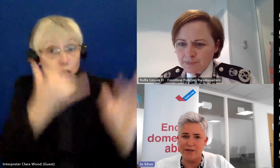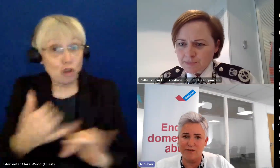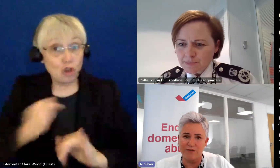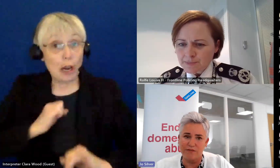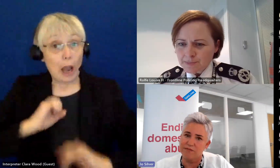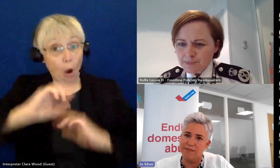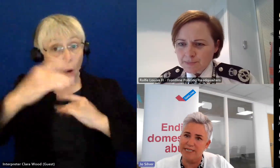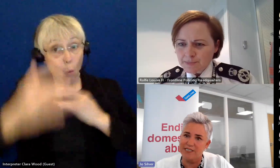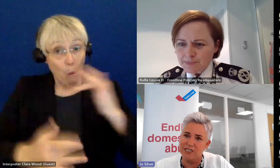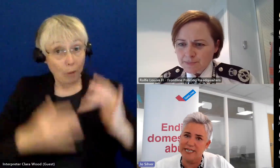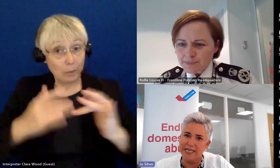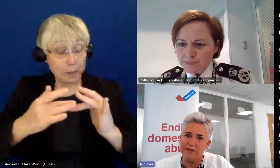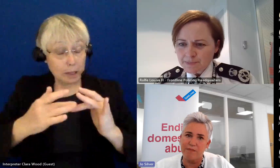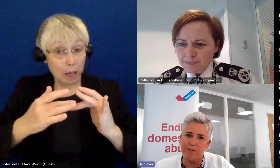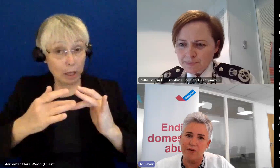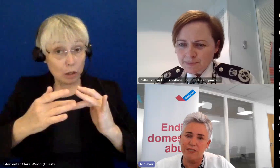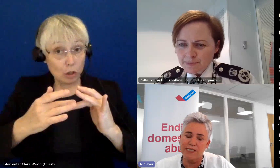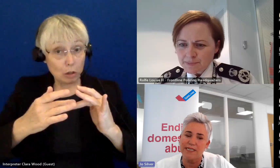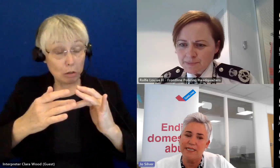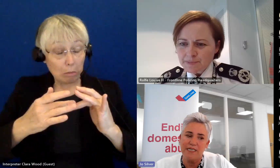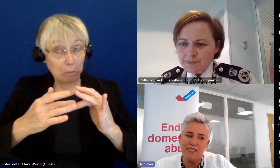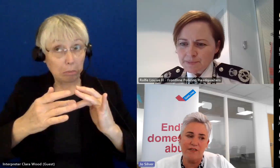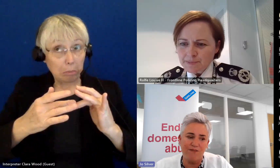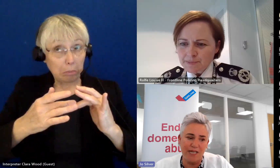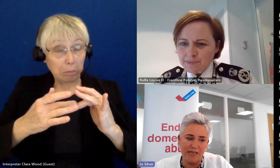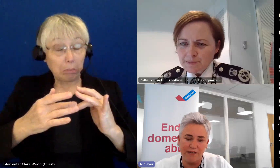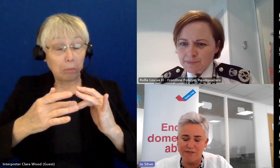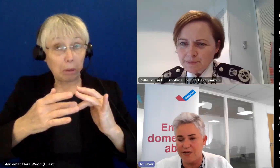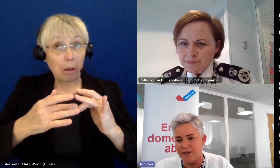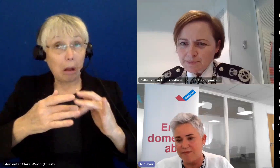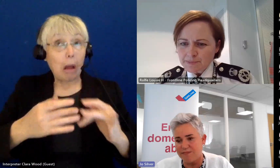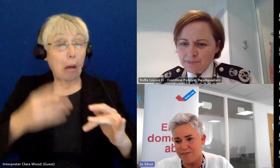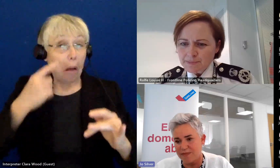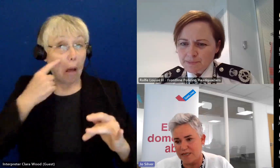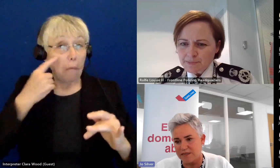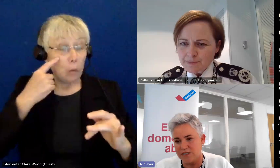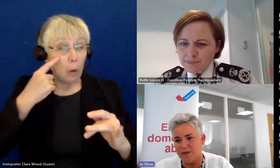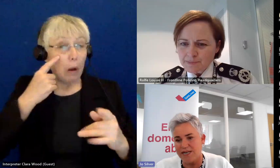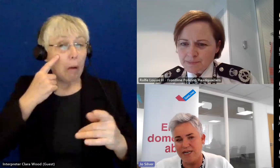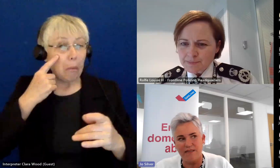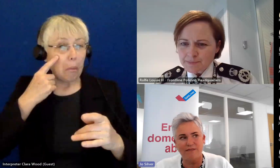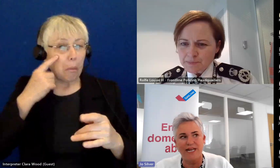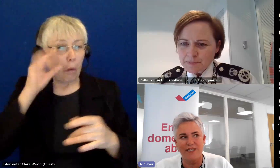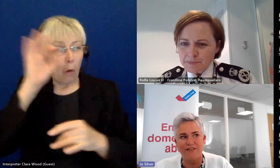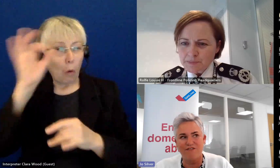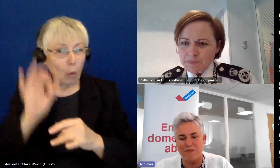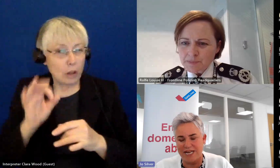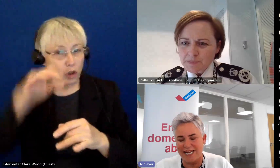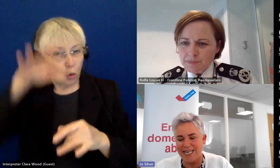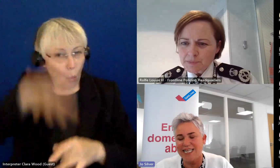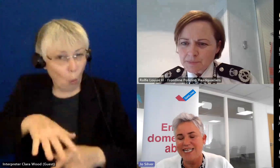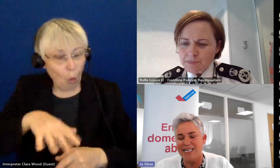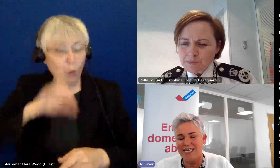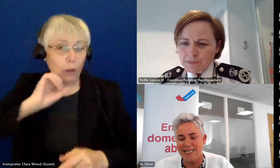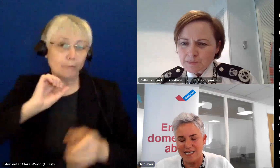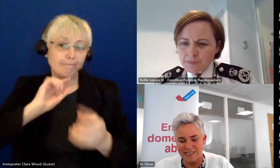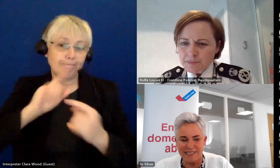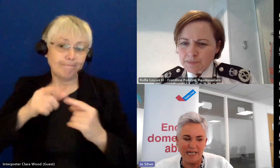to you, that all might just sit in your inbox. So the 5th of the 29th of